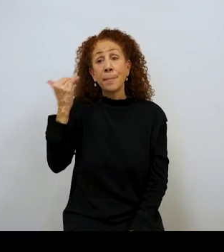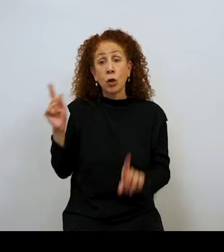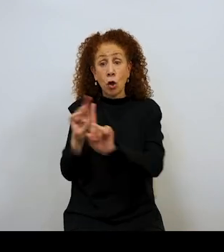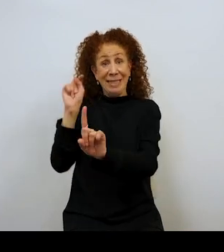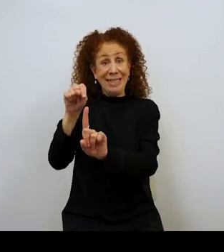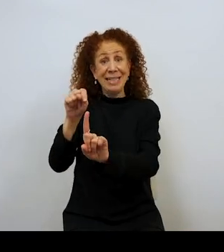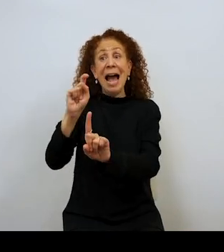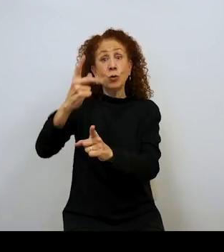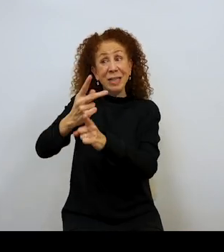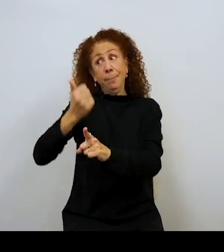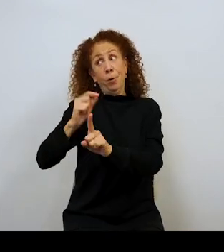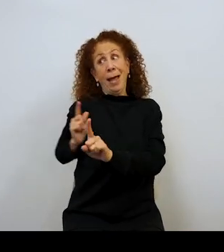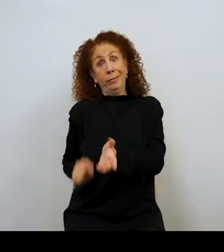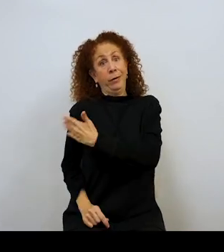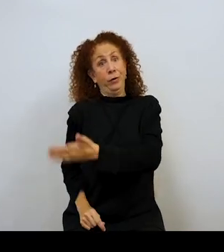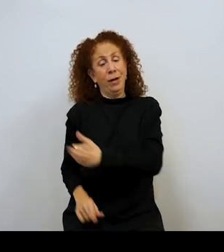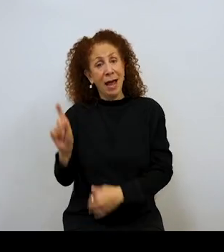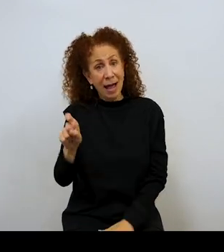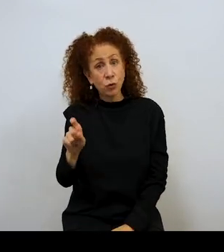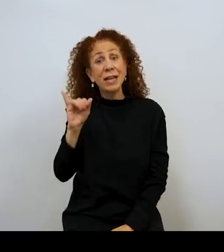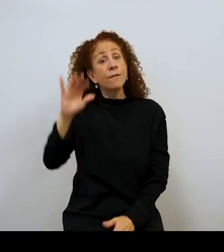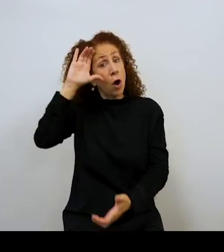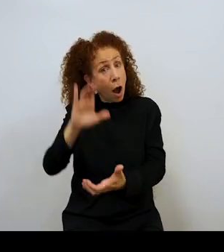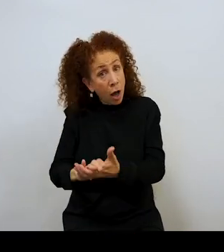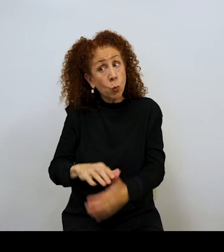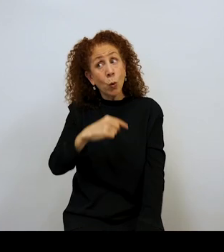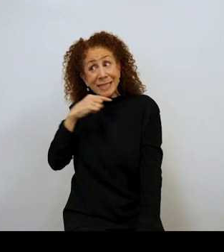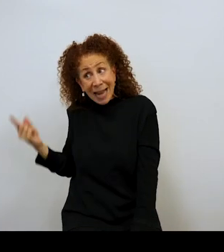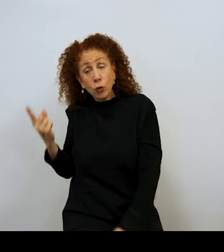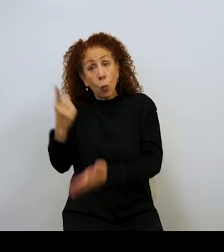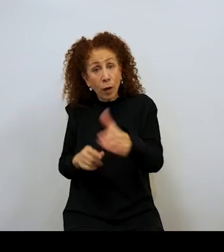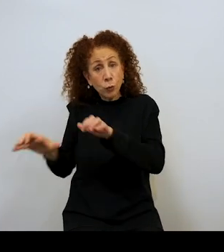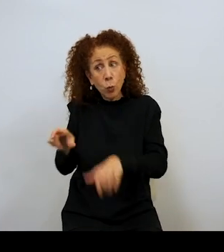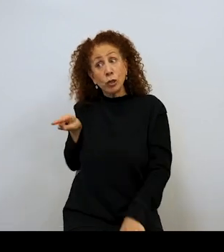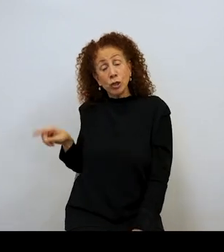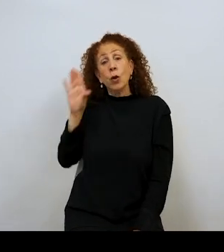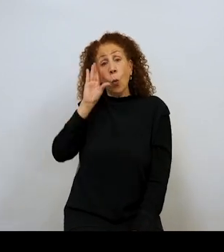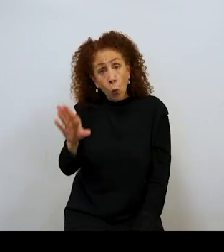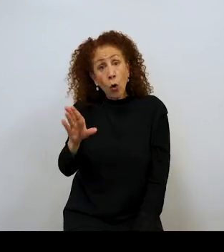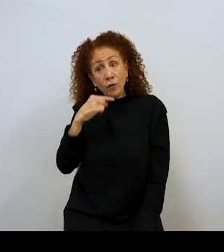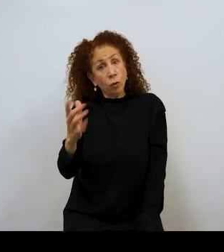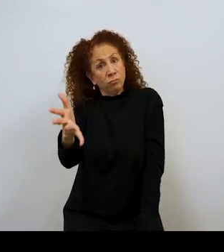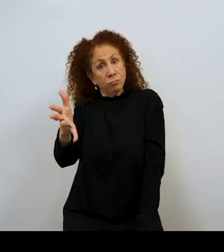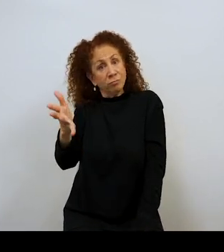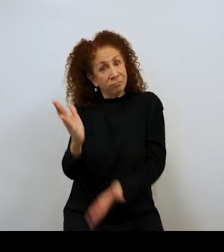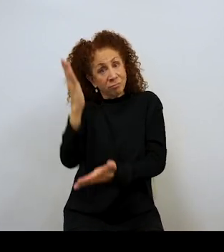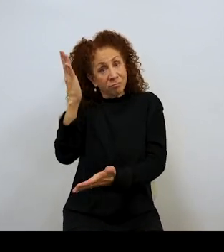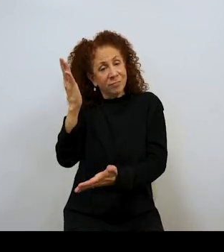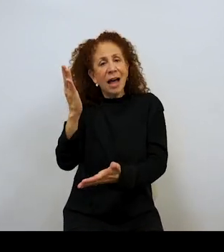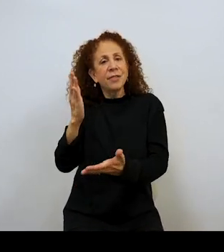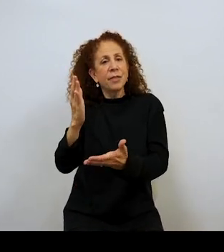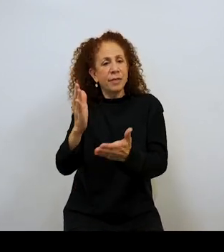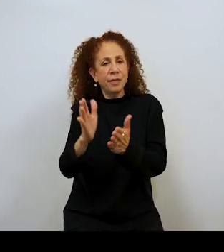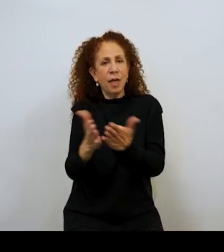to keep her in the shadows. Because if her husband was telling her what he was singing and doing, she would have probably set him right, and then the